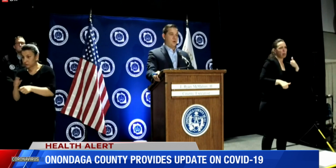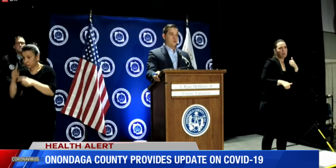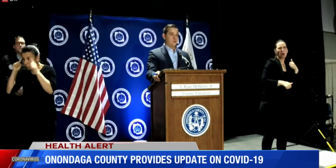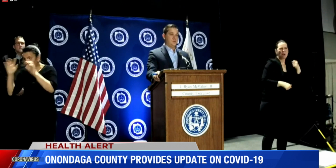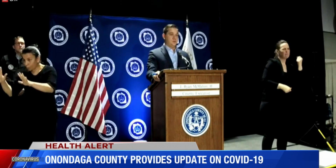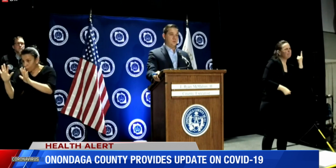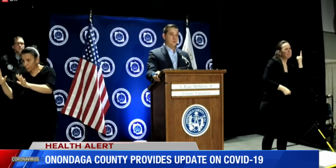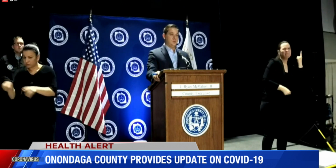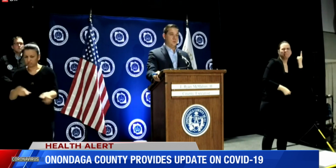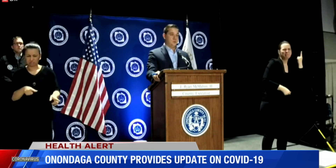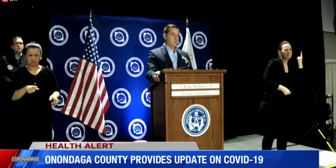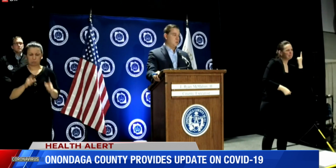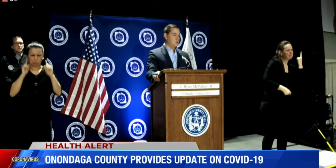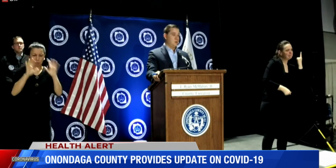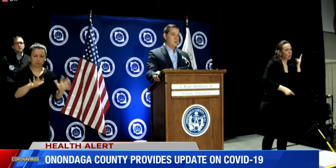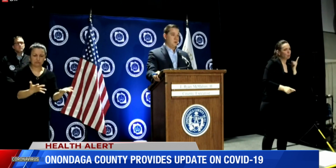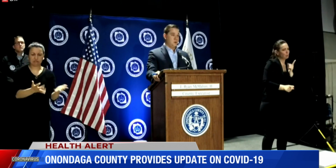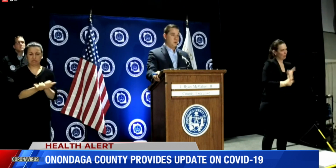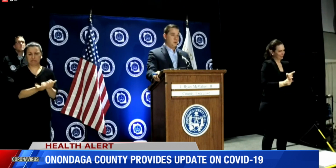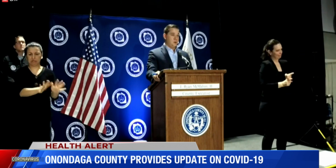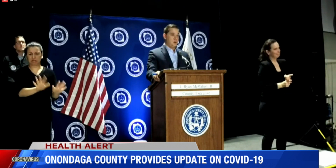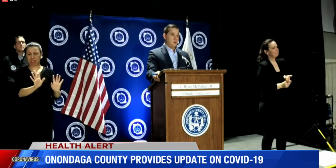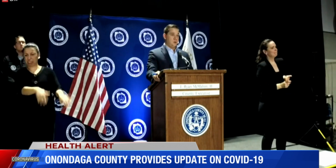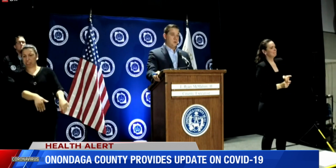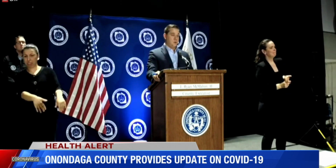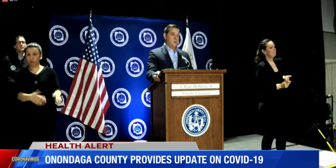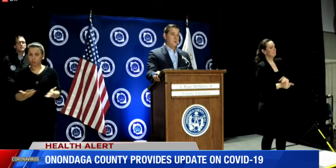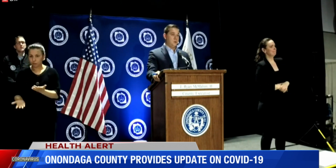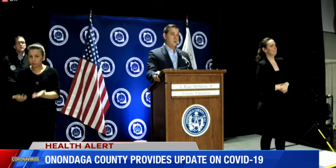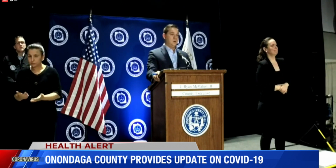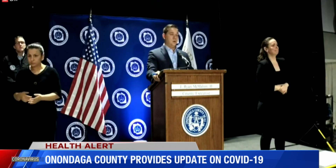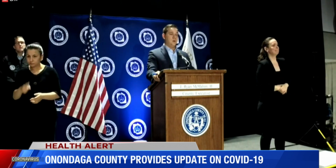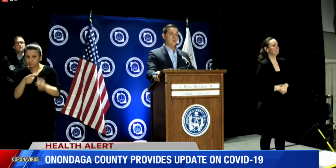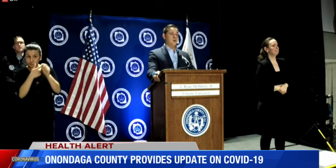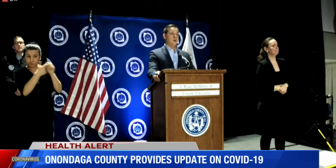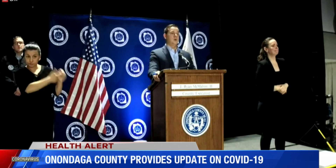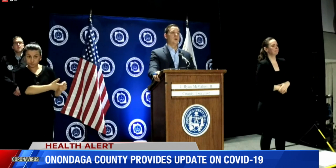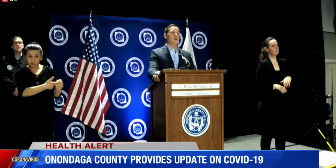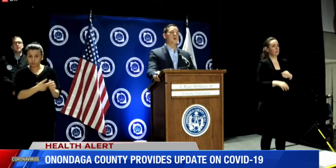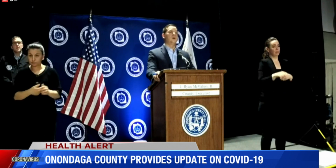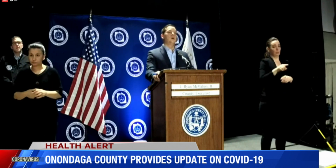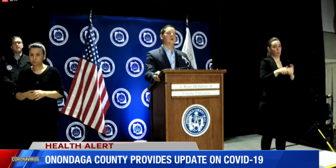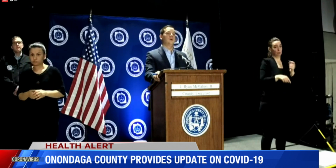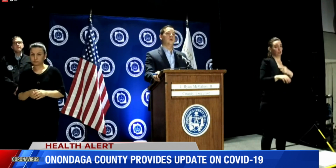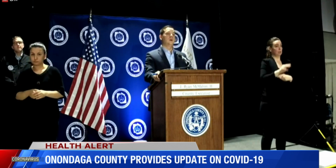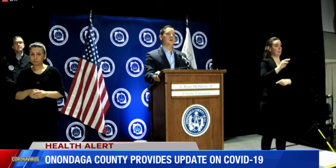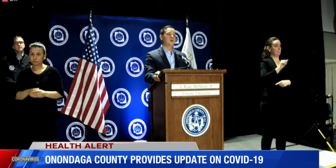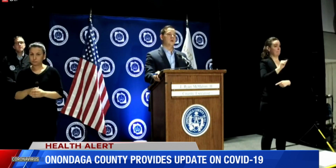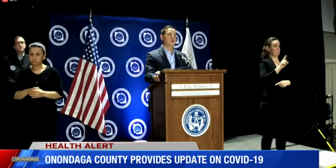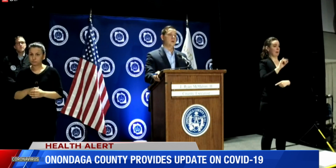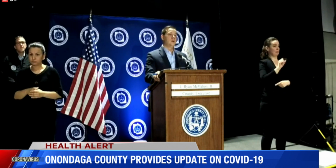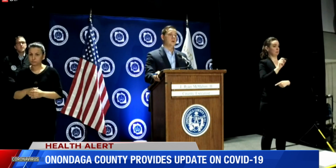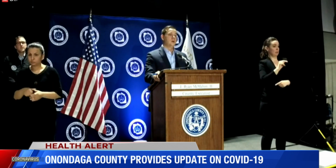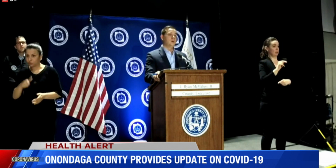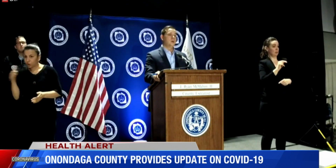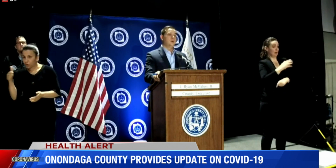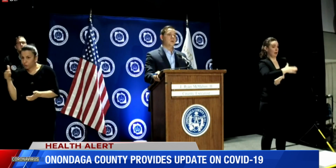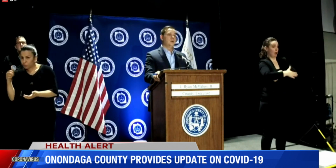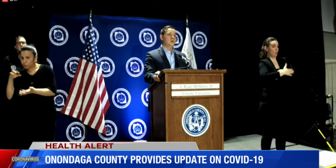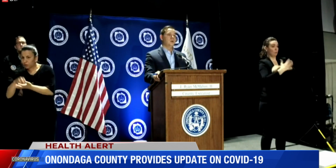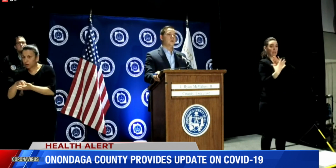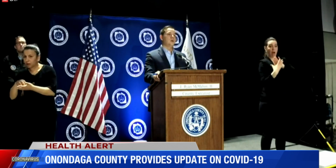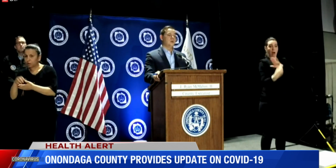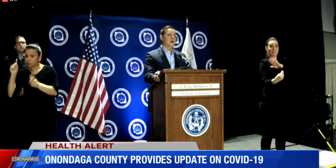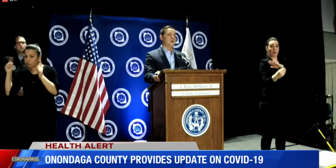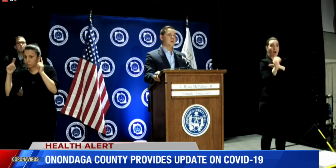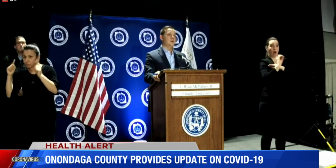Next question. with Madison County jumping on board with the voluntary shelter in place, are you hoping other counties in the region will start doing that as well?